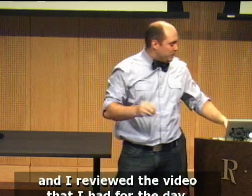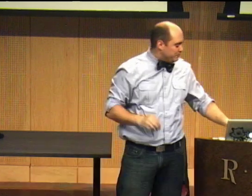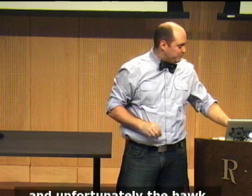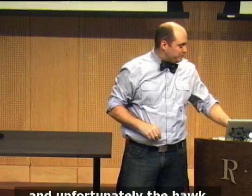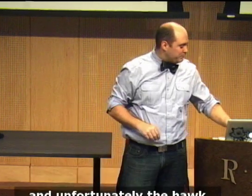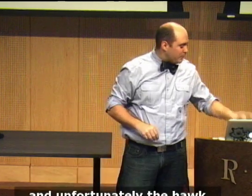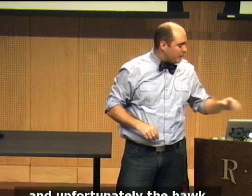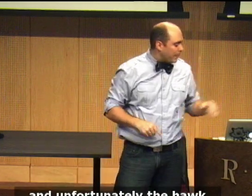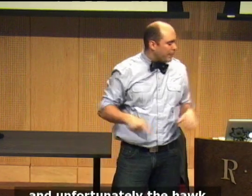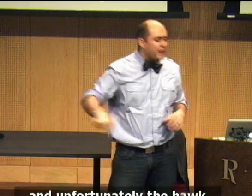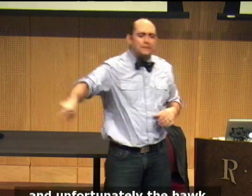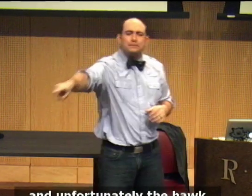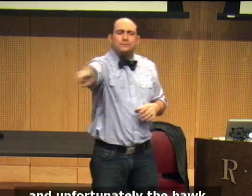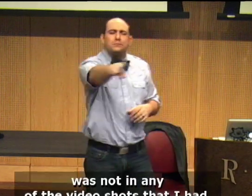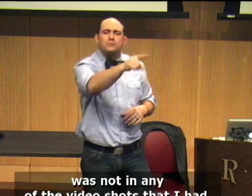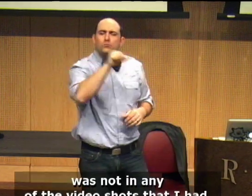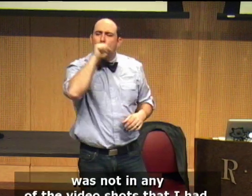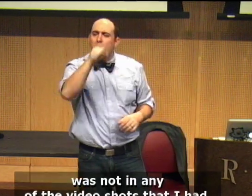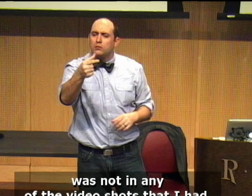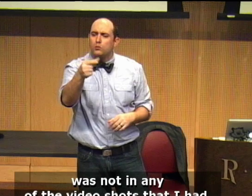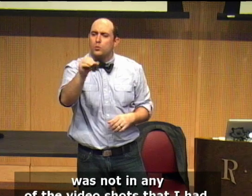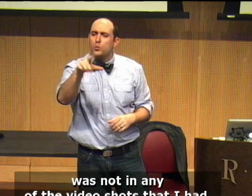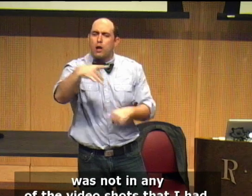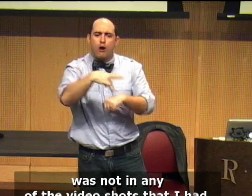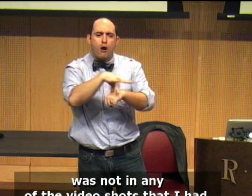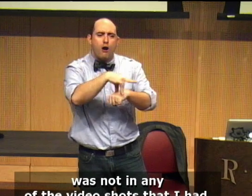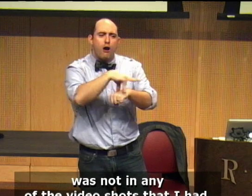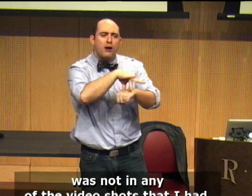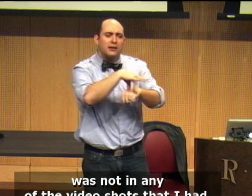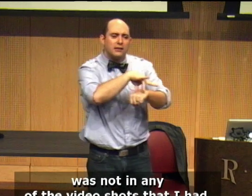and unfortunately, the hawk was not in any of the video shots that I had.